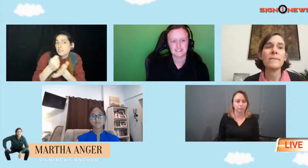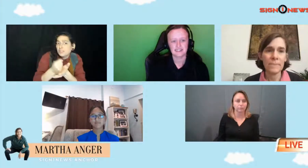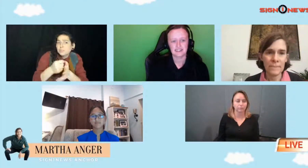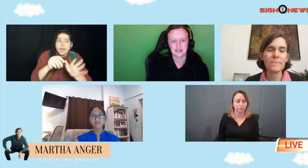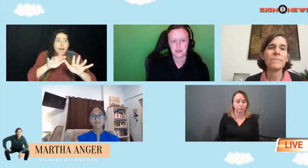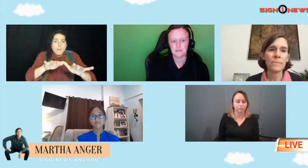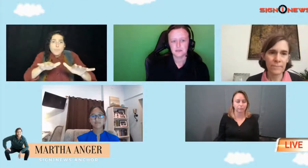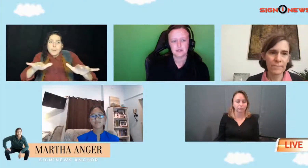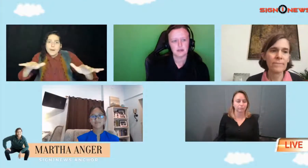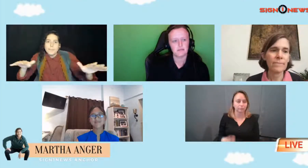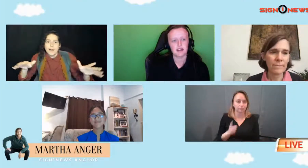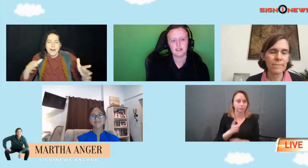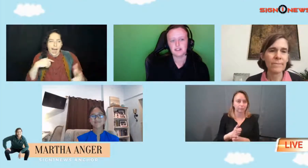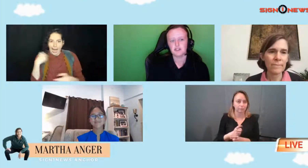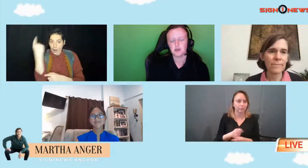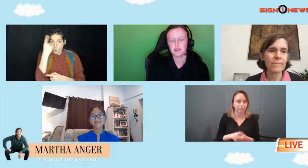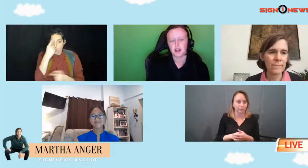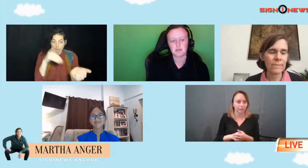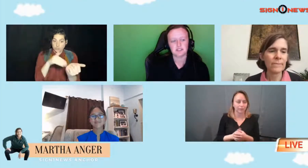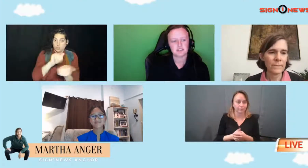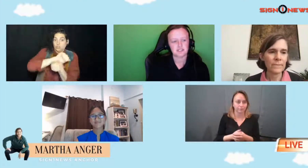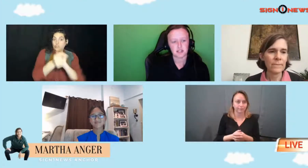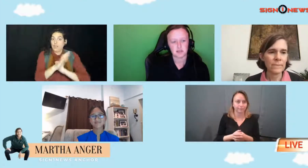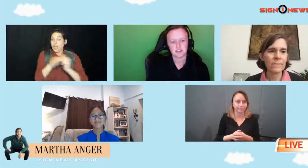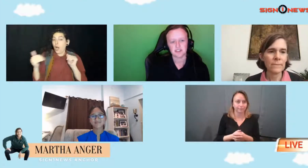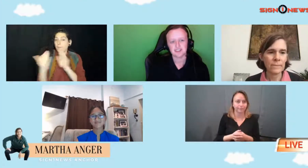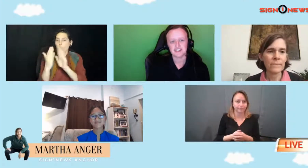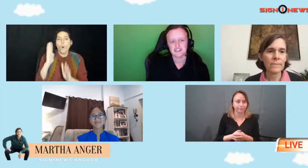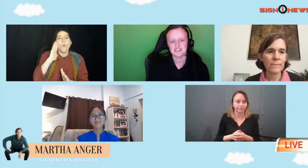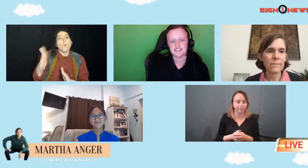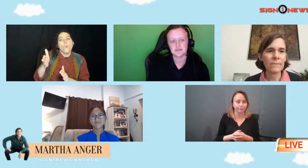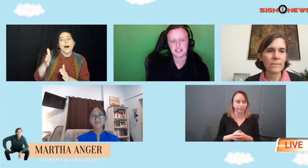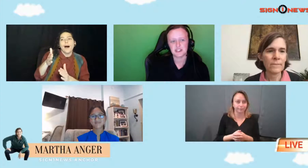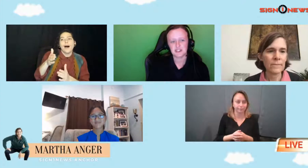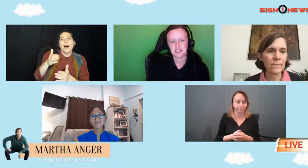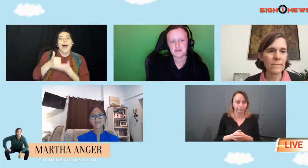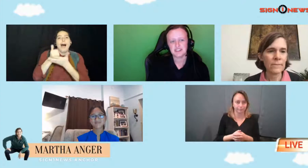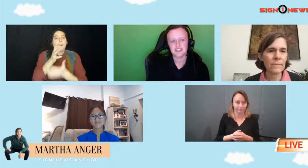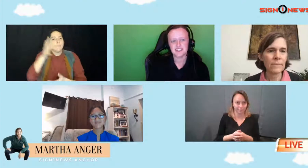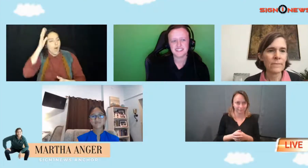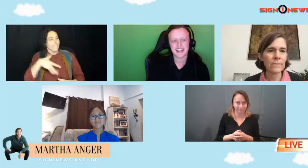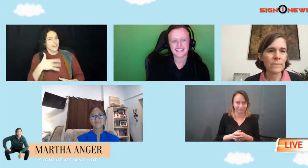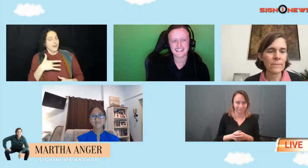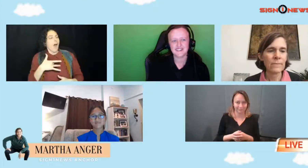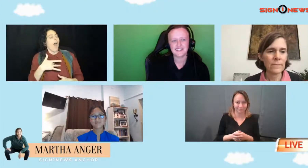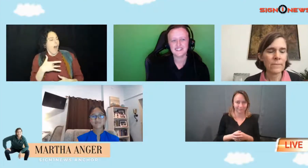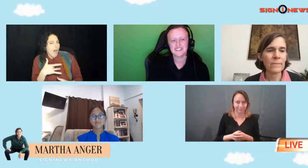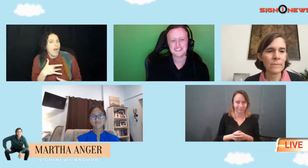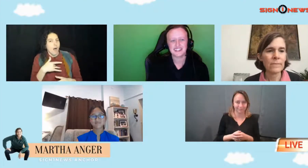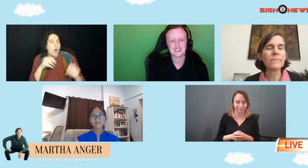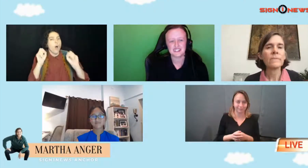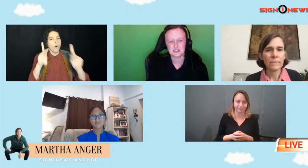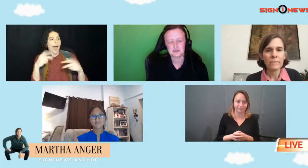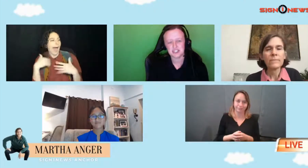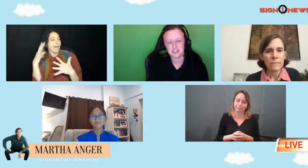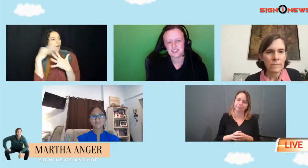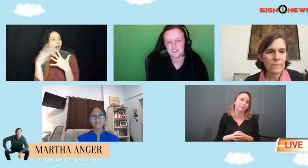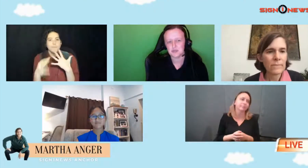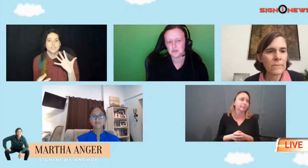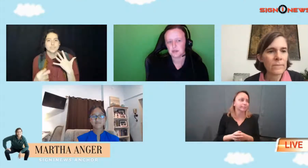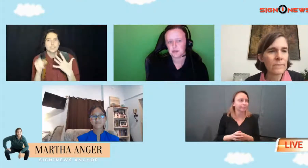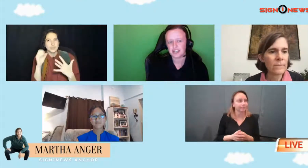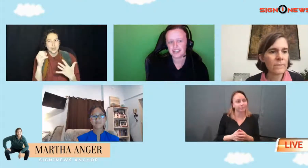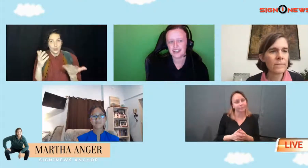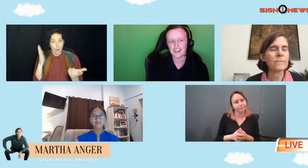Right. That there's so many options available. There's mainstream, there's sign language, there's speech,